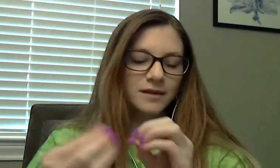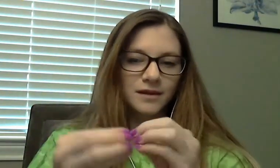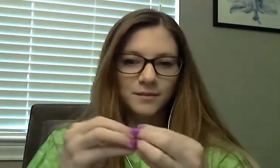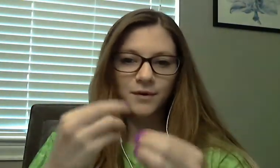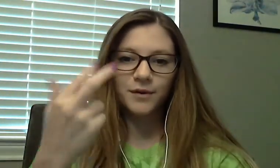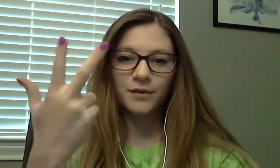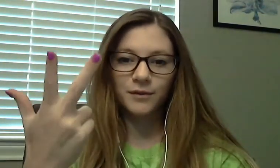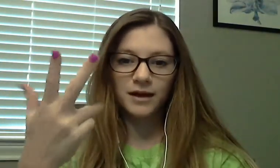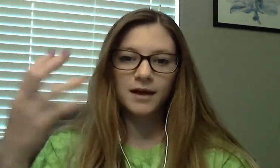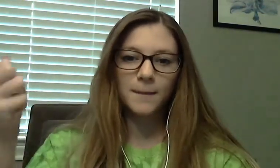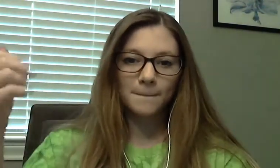Number 3, milk.